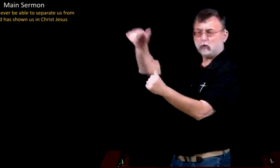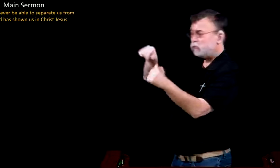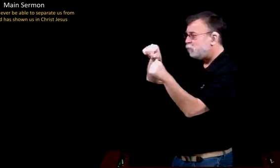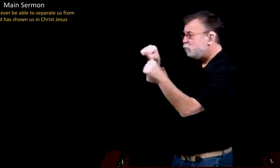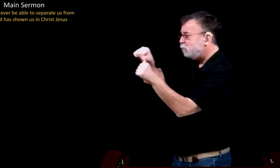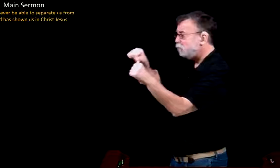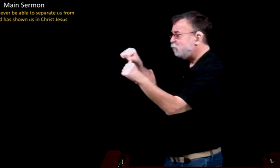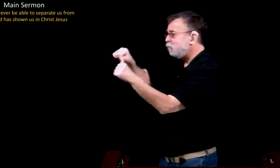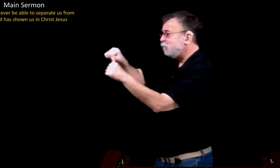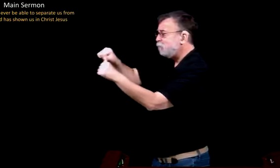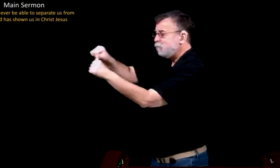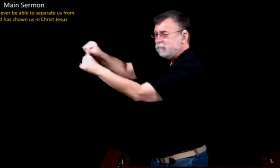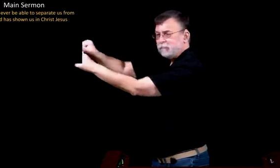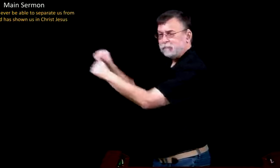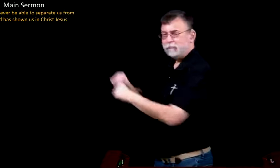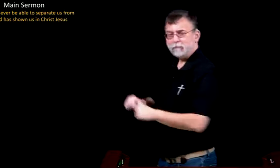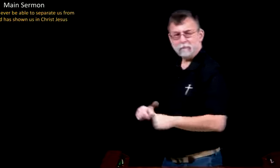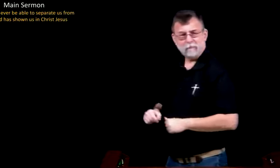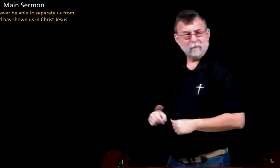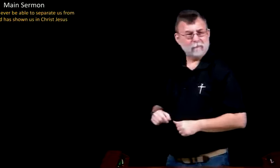And it will continue